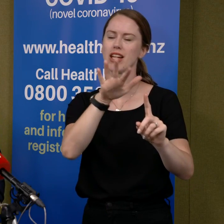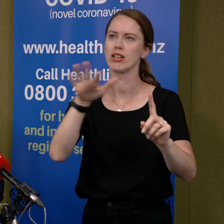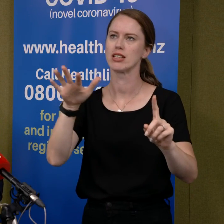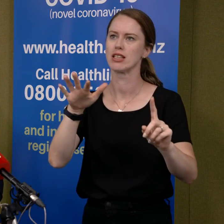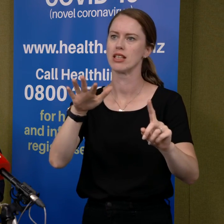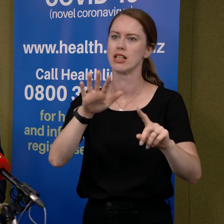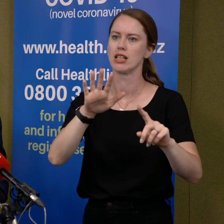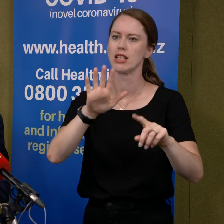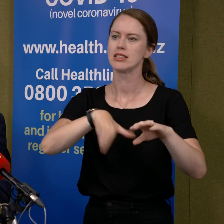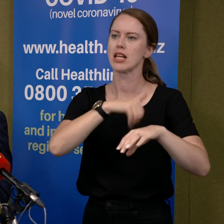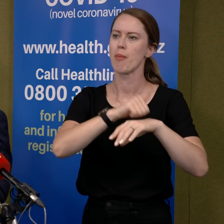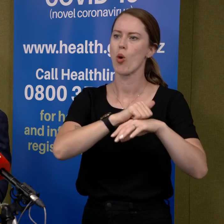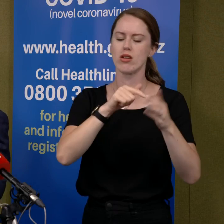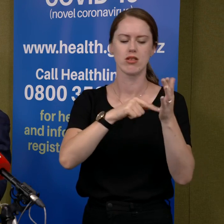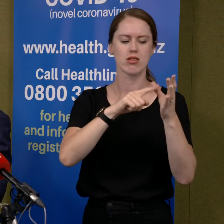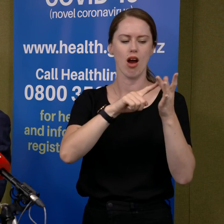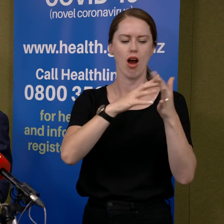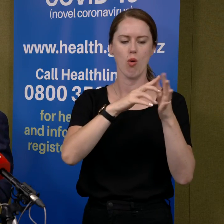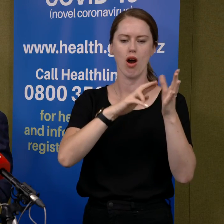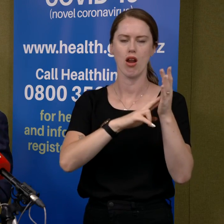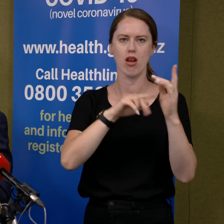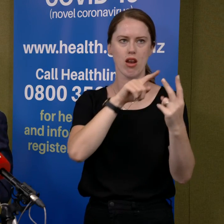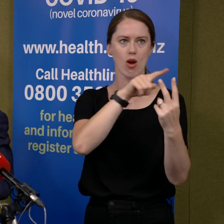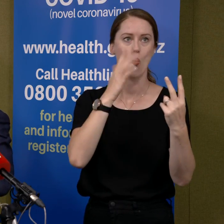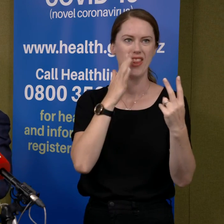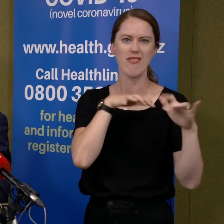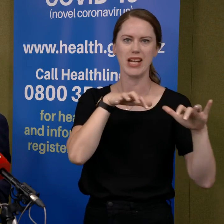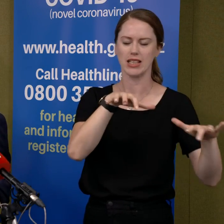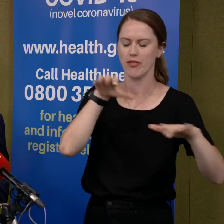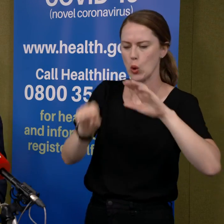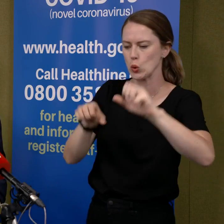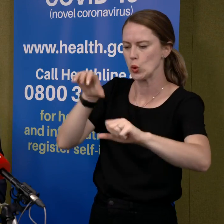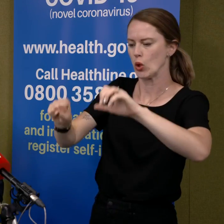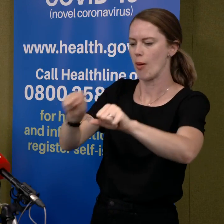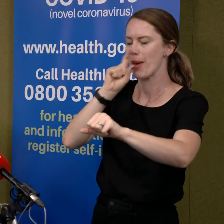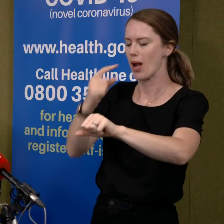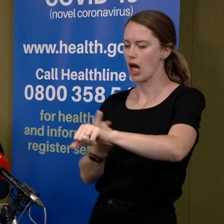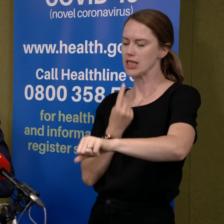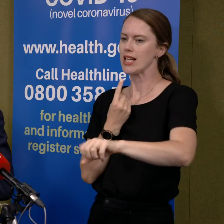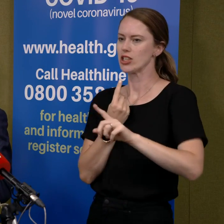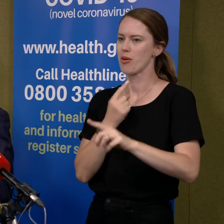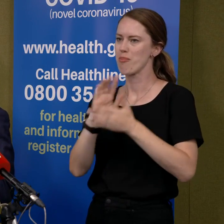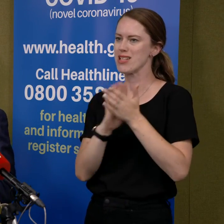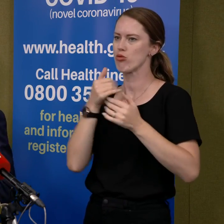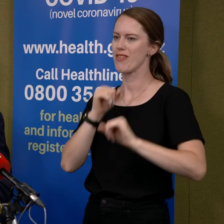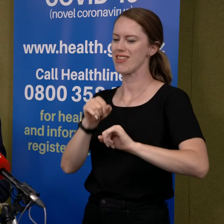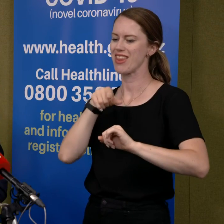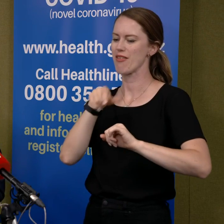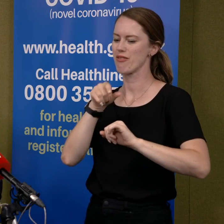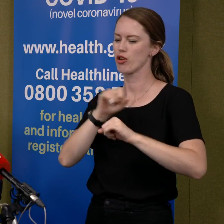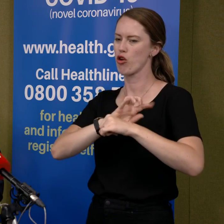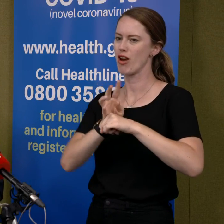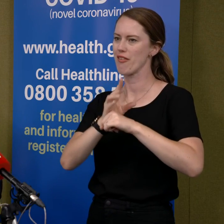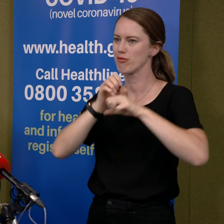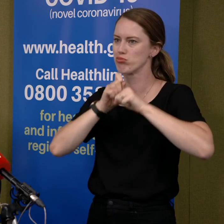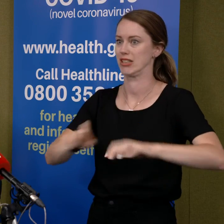so Singapore and Taiwan, is that with that really active case finding and self-isolation, you can prevent that onward community